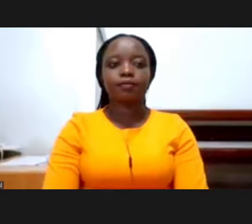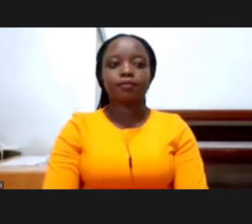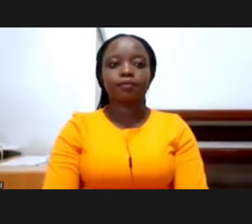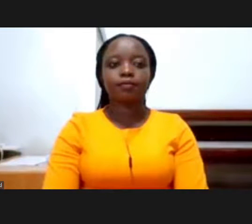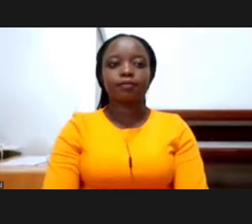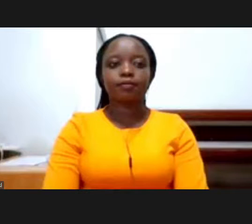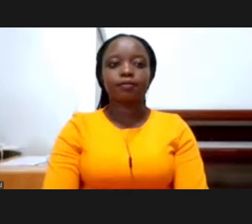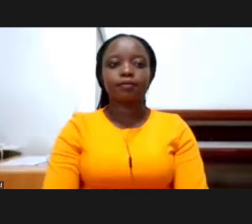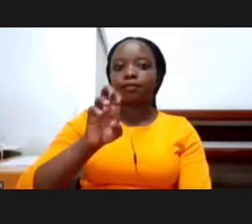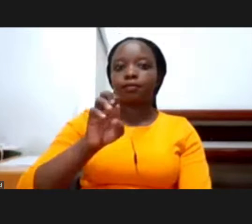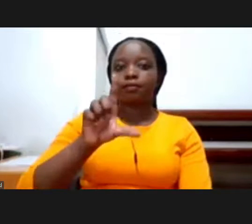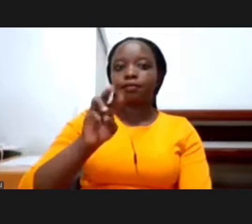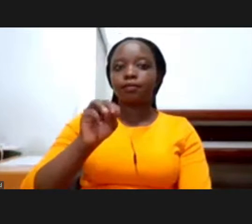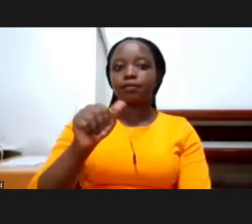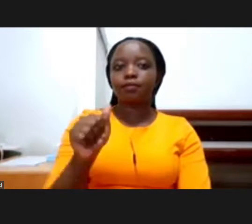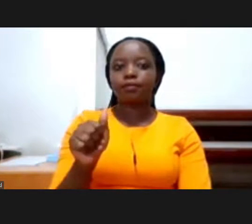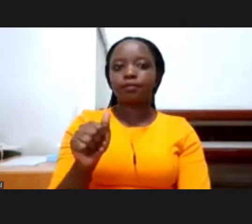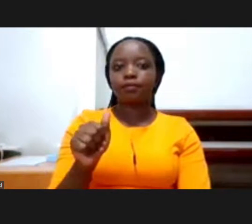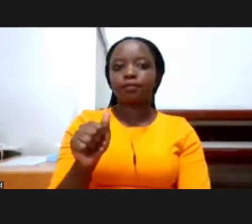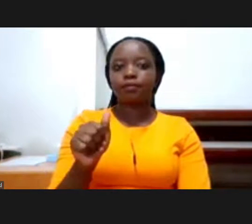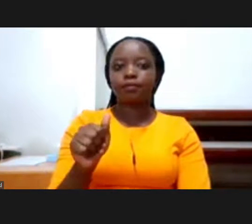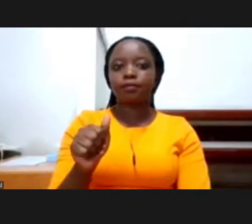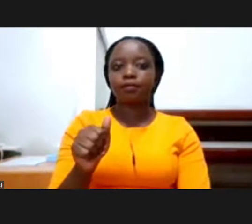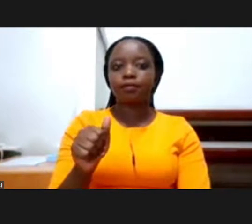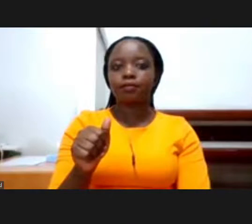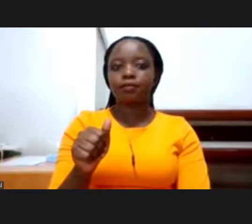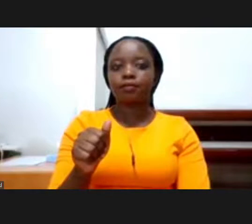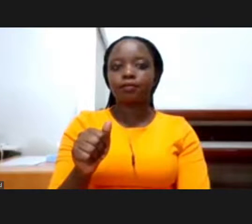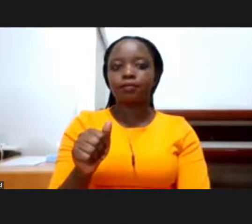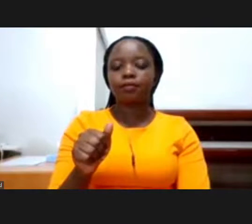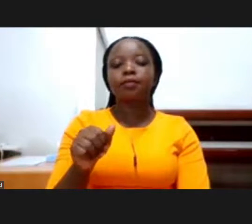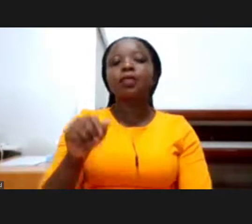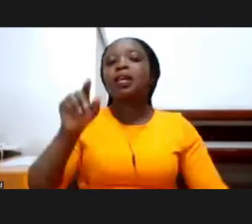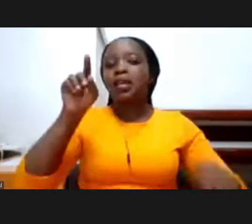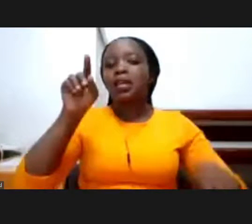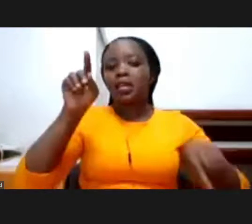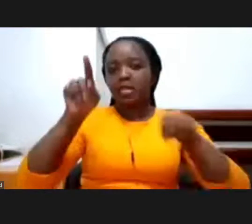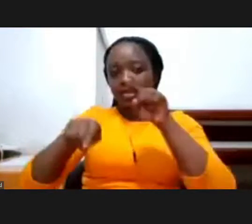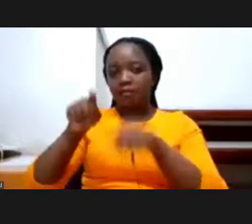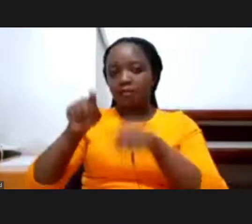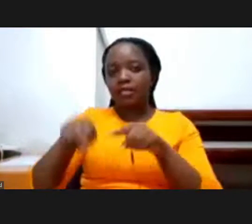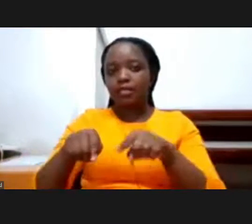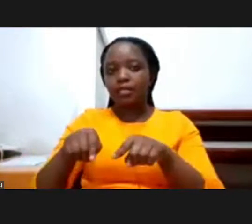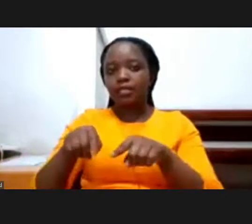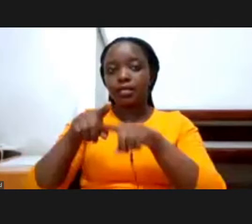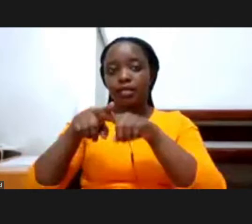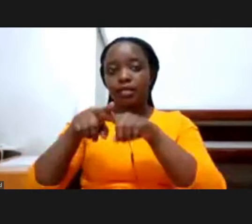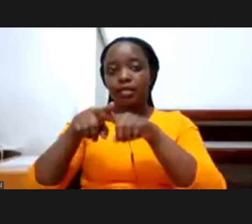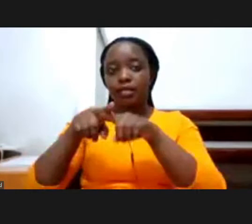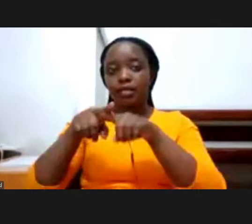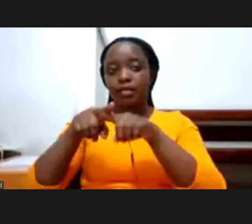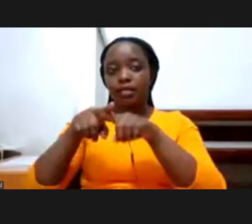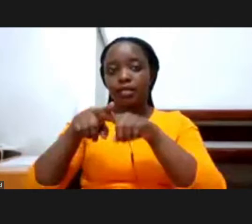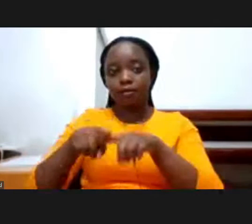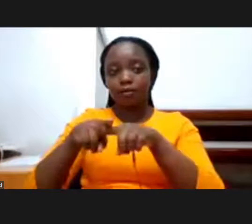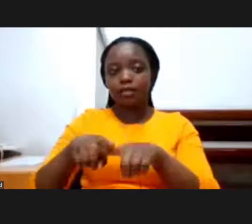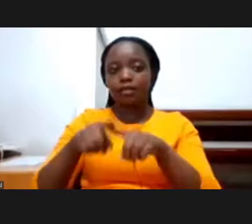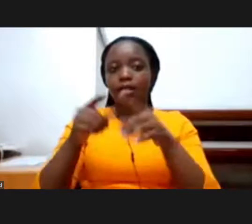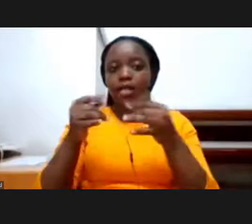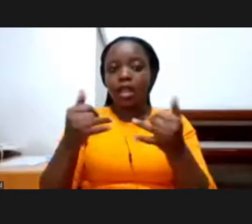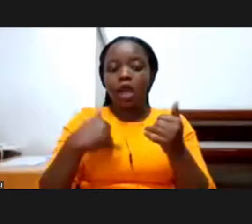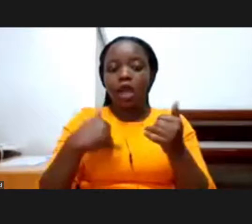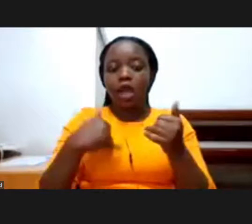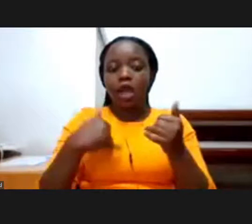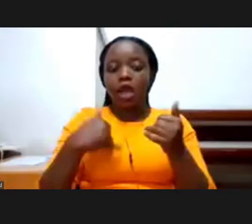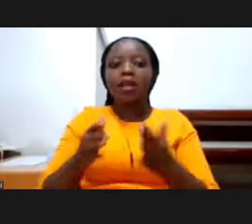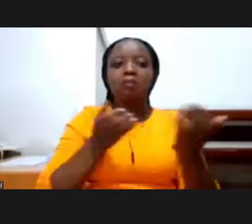issues of the taxpayers have already transmitted the invoices, and when they scan, the details